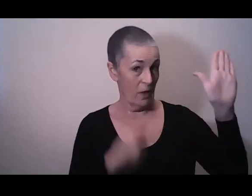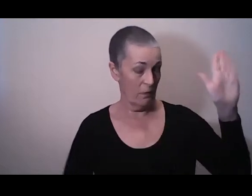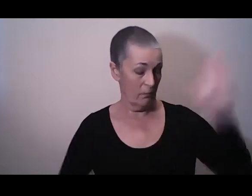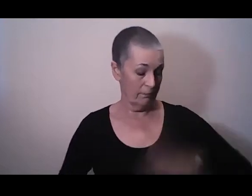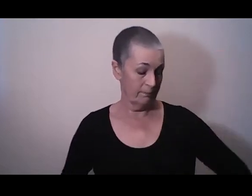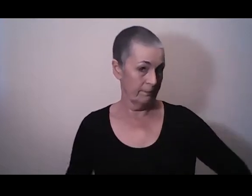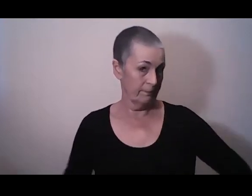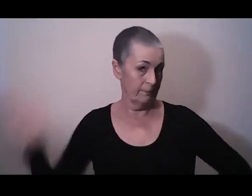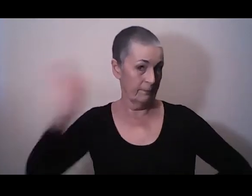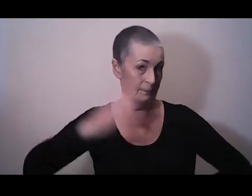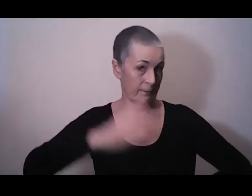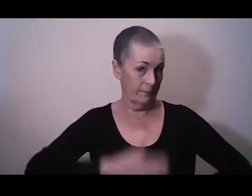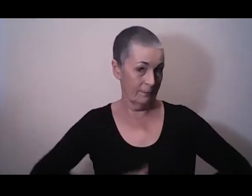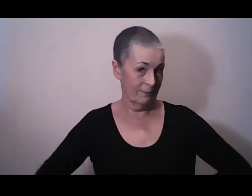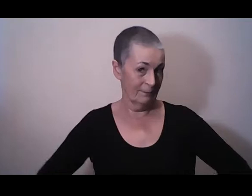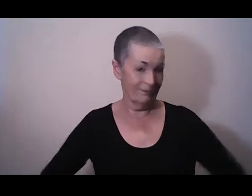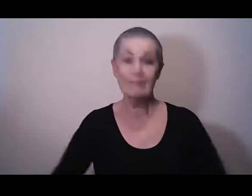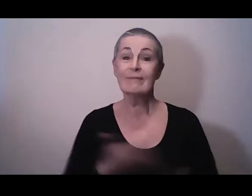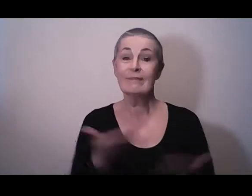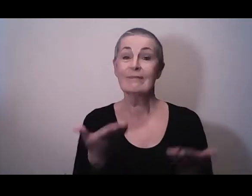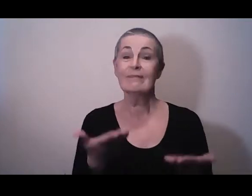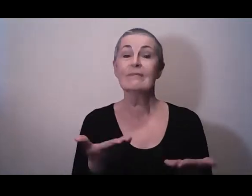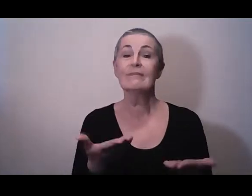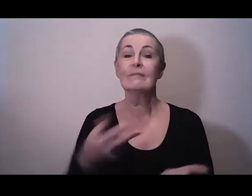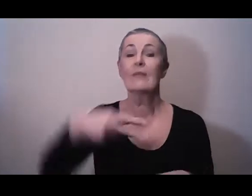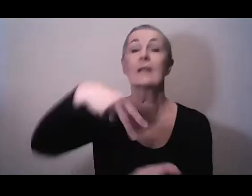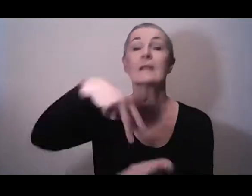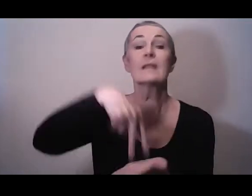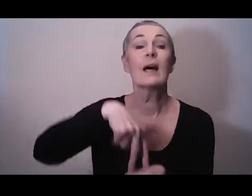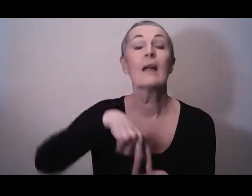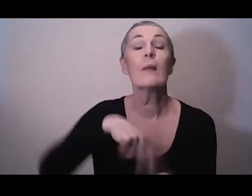And I'll carry on standing up now. Move the chair.